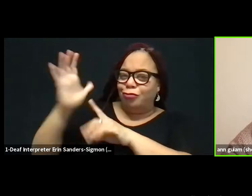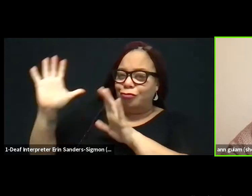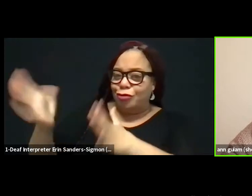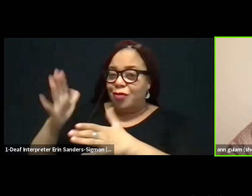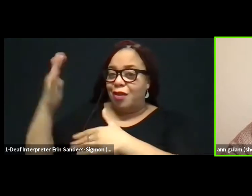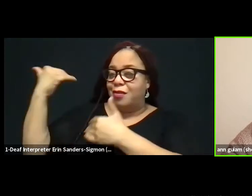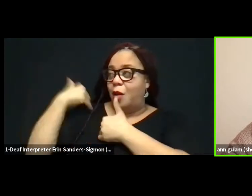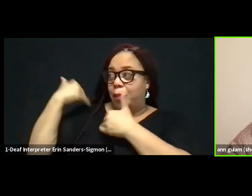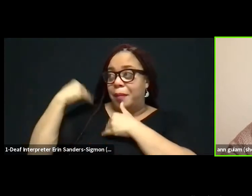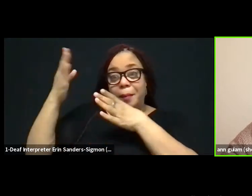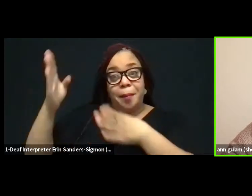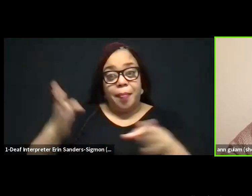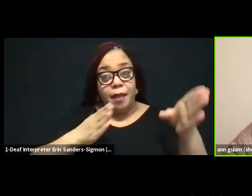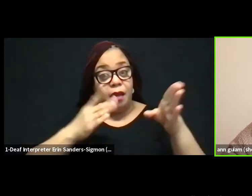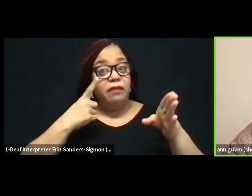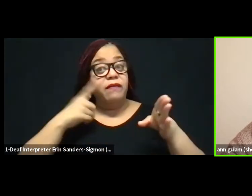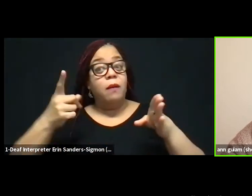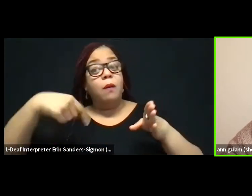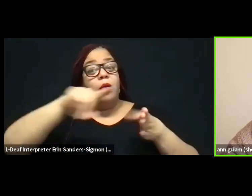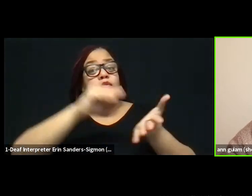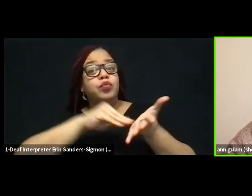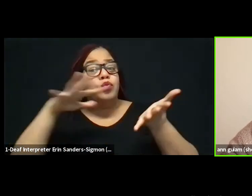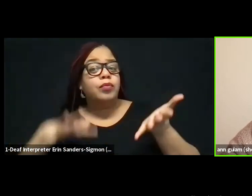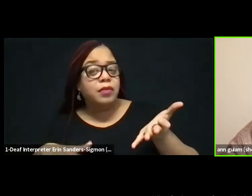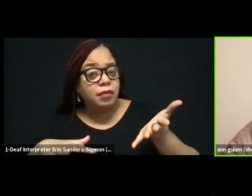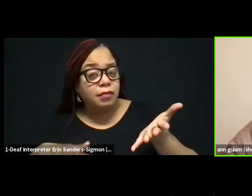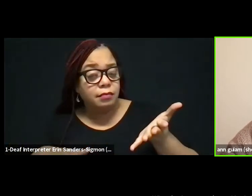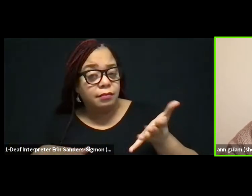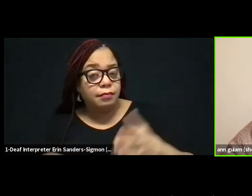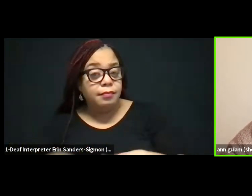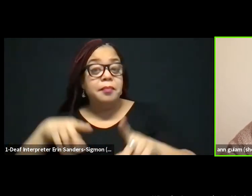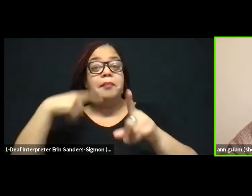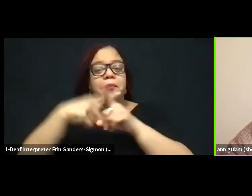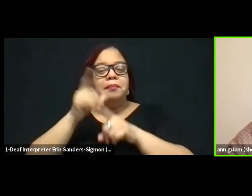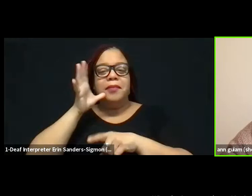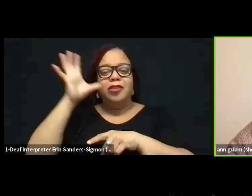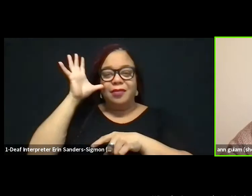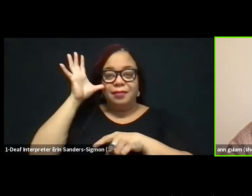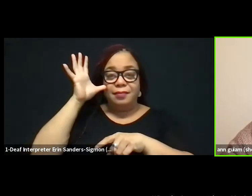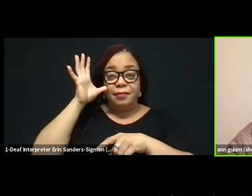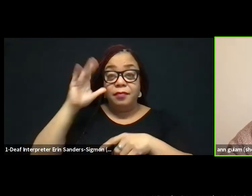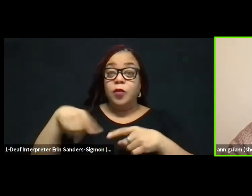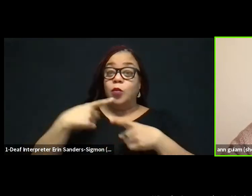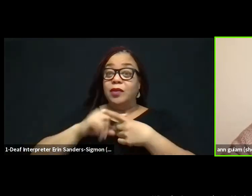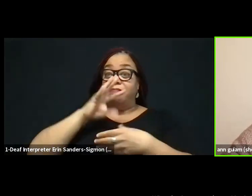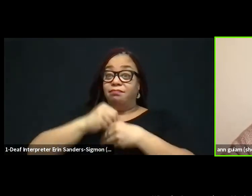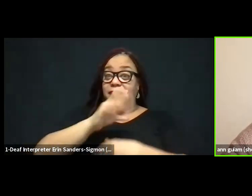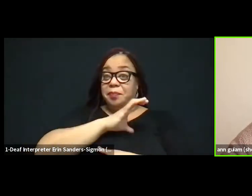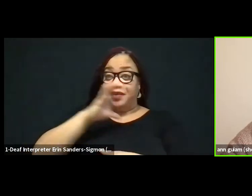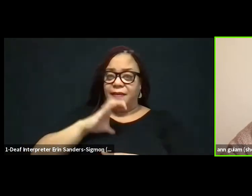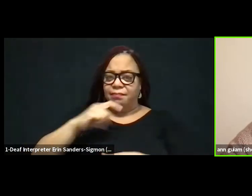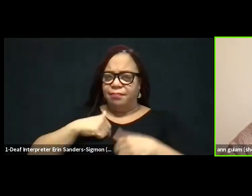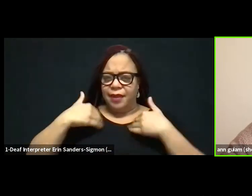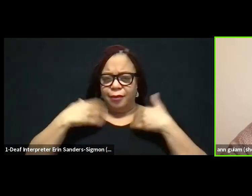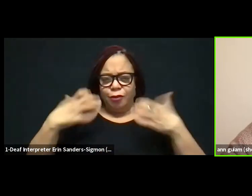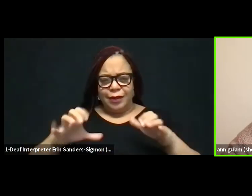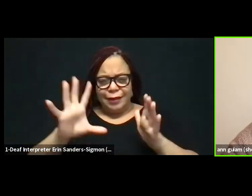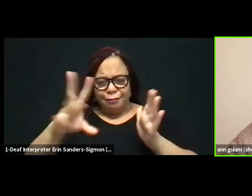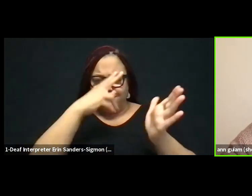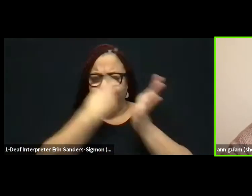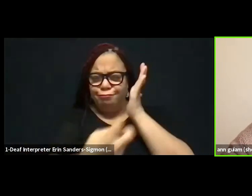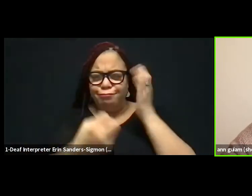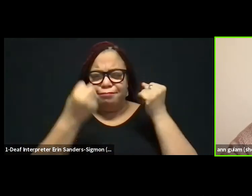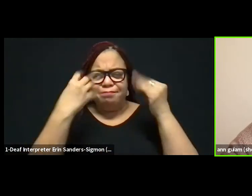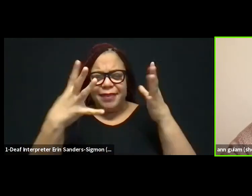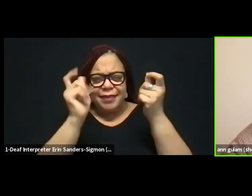into a lot of the details on like how to, like getting involved in the process of how